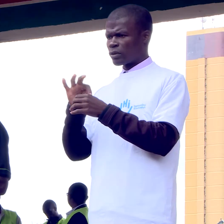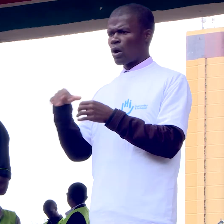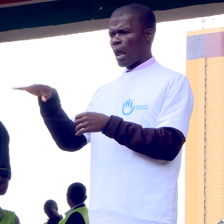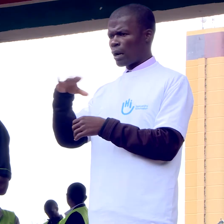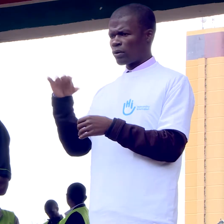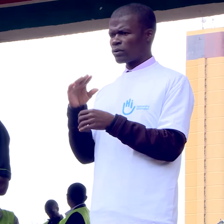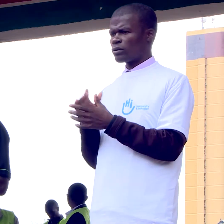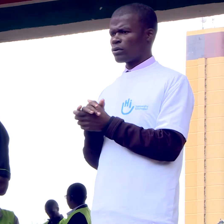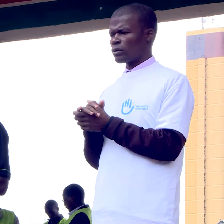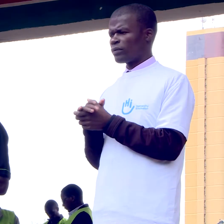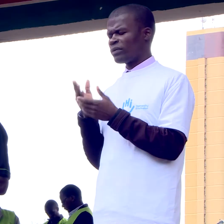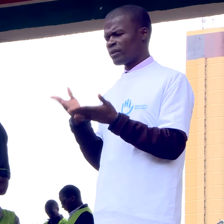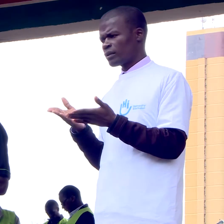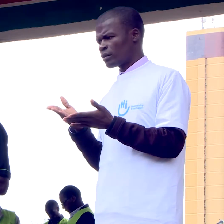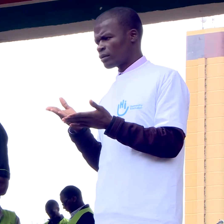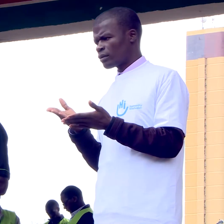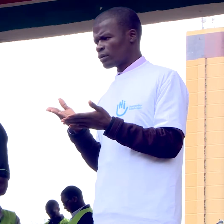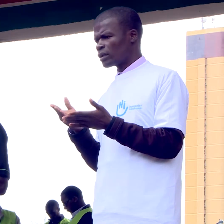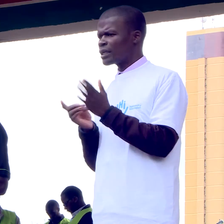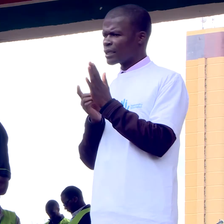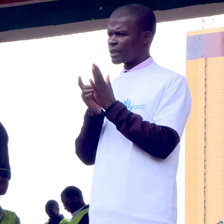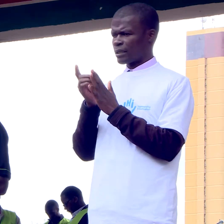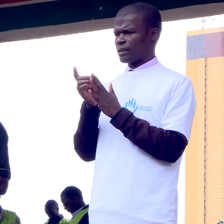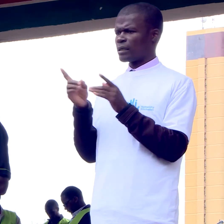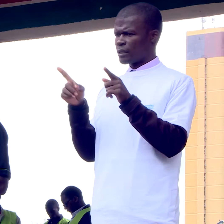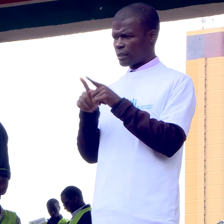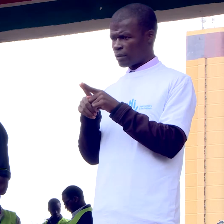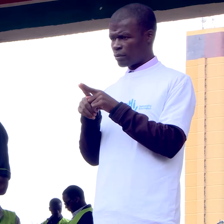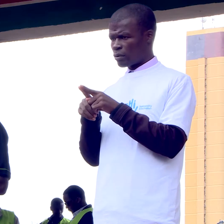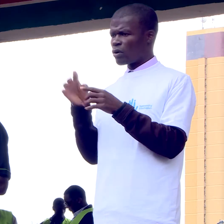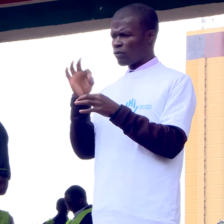hamper, but also increase cost of the 2022 elections.